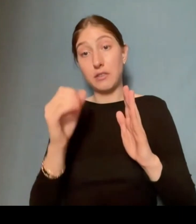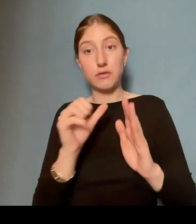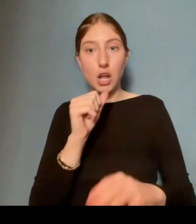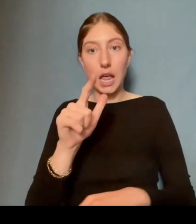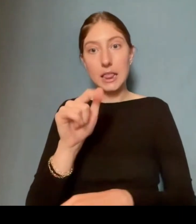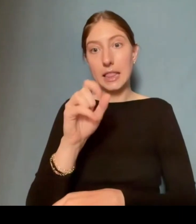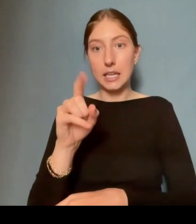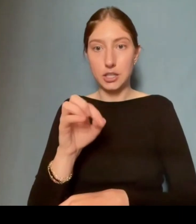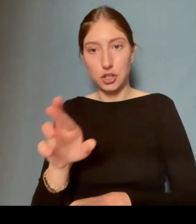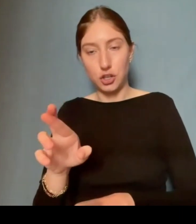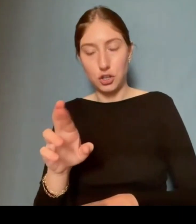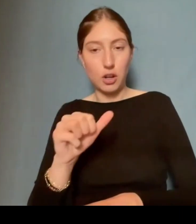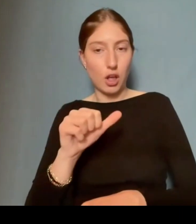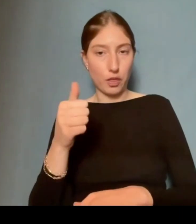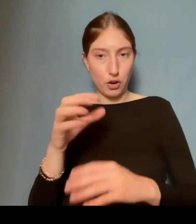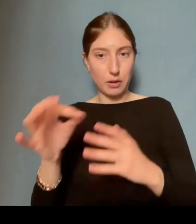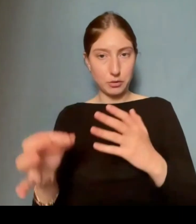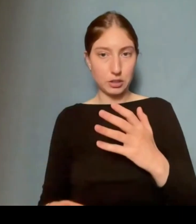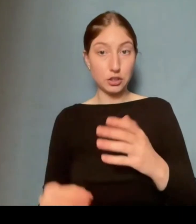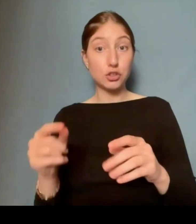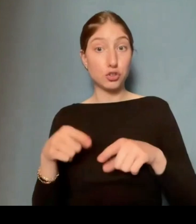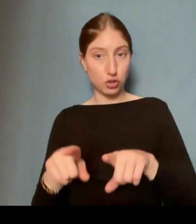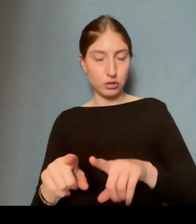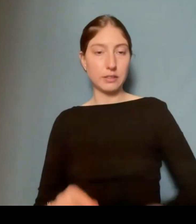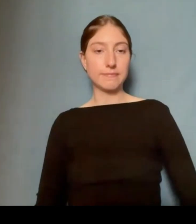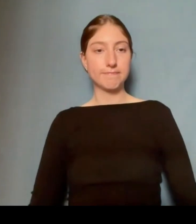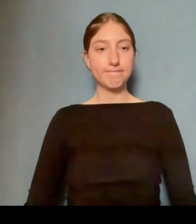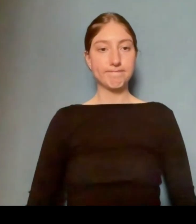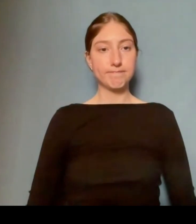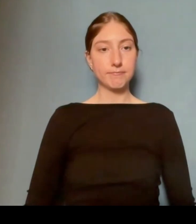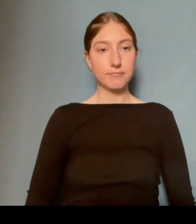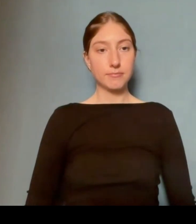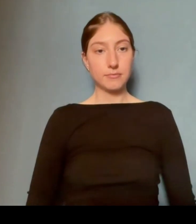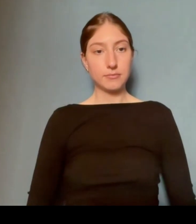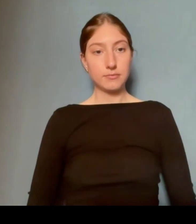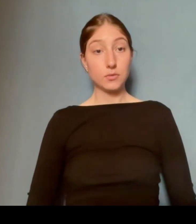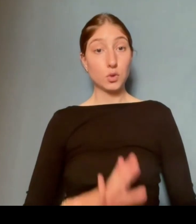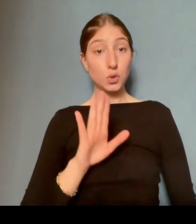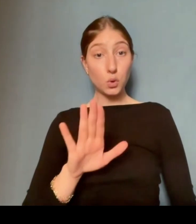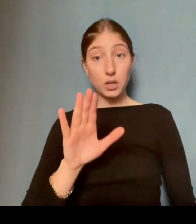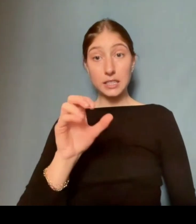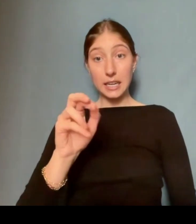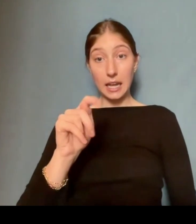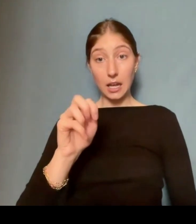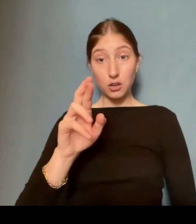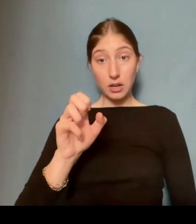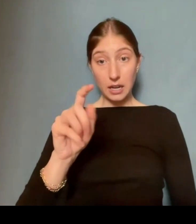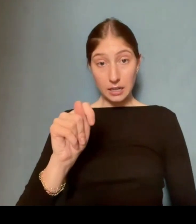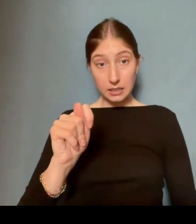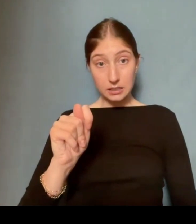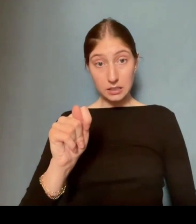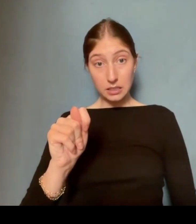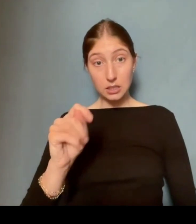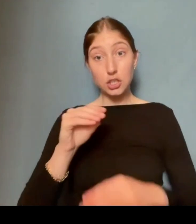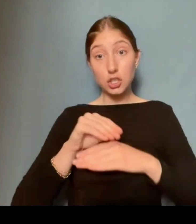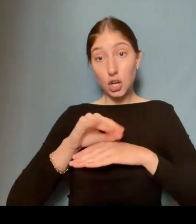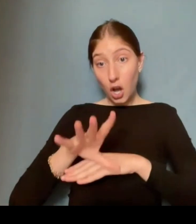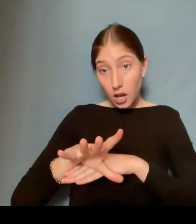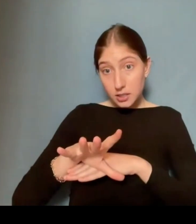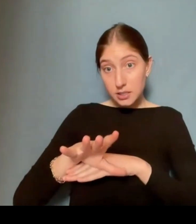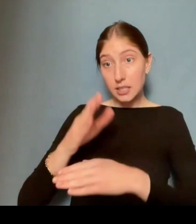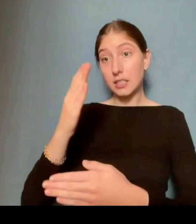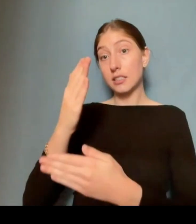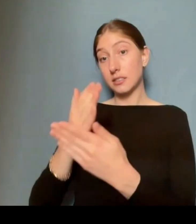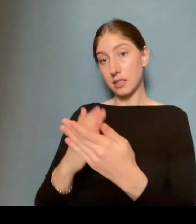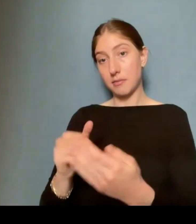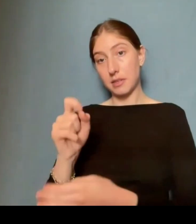glasses, which tells me that your cataract is causing some of your astigmatism. Right. And so when we remove